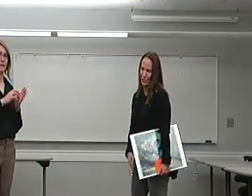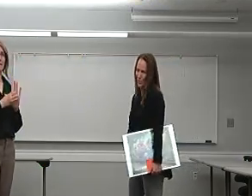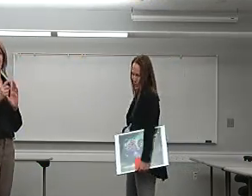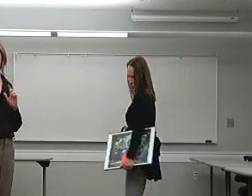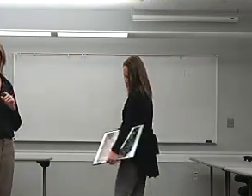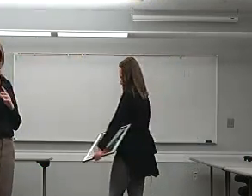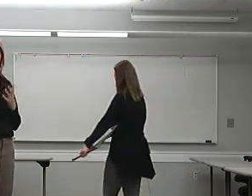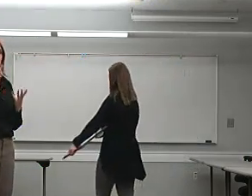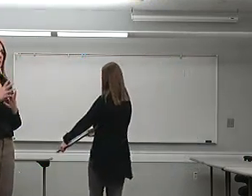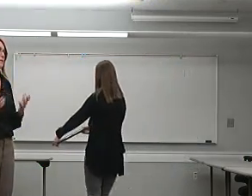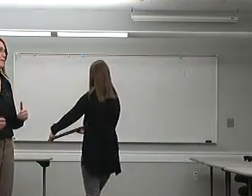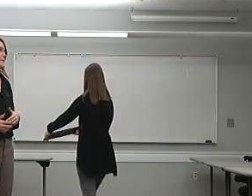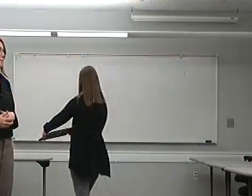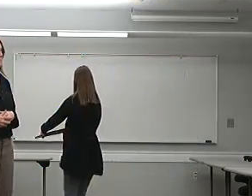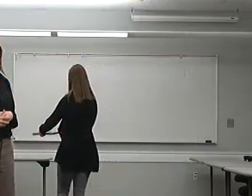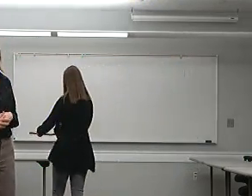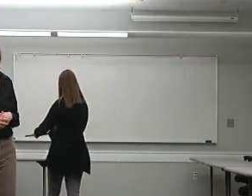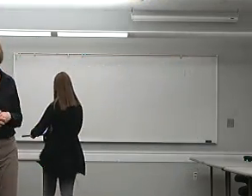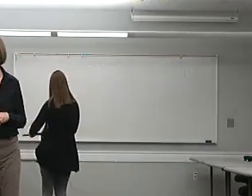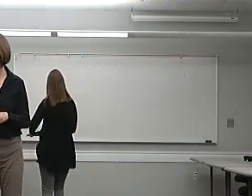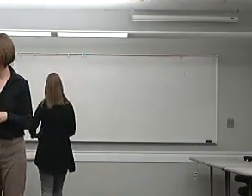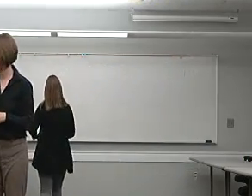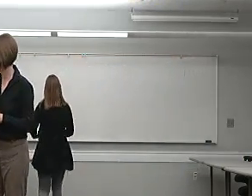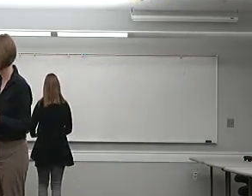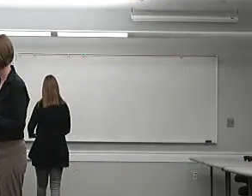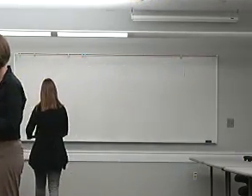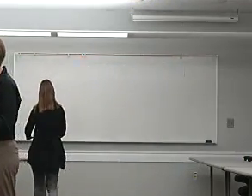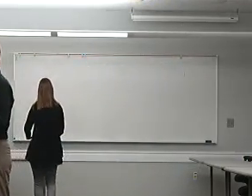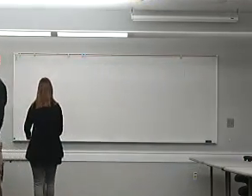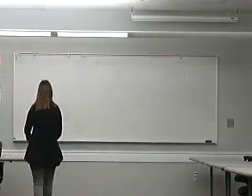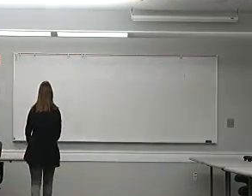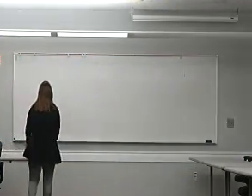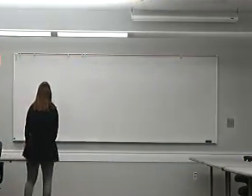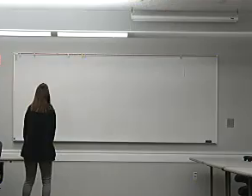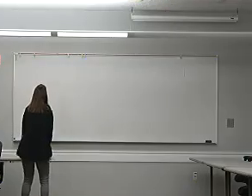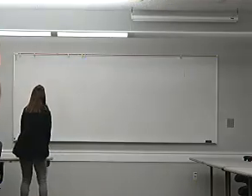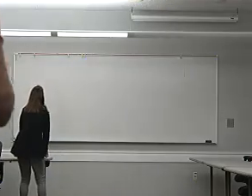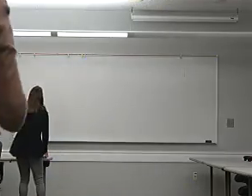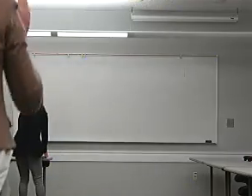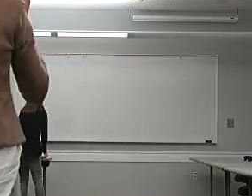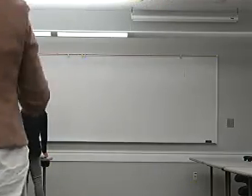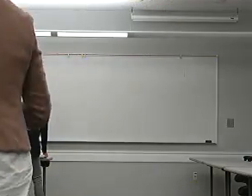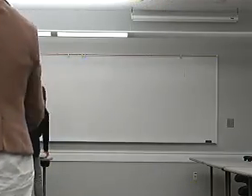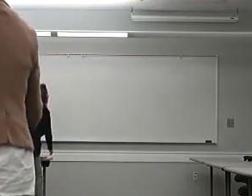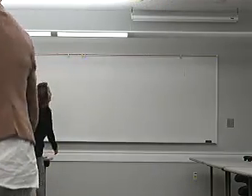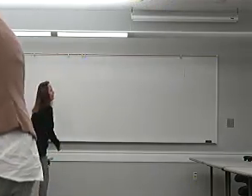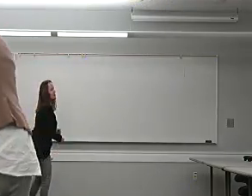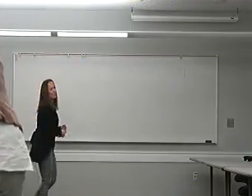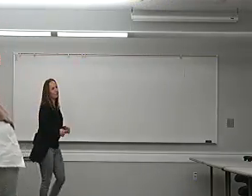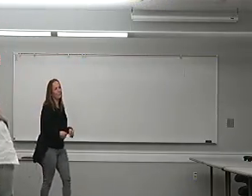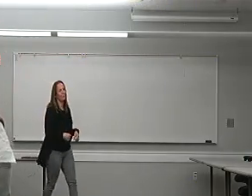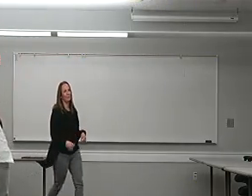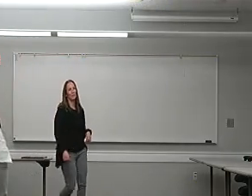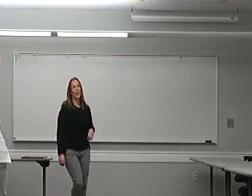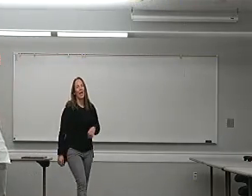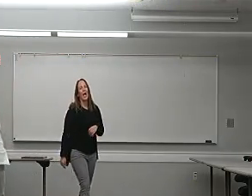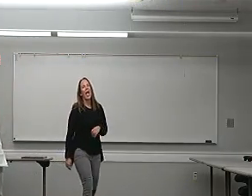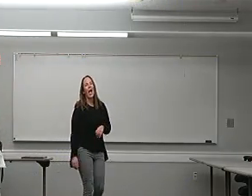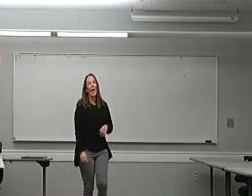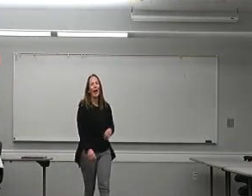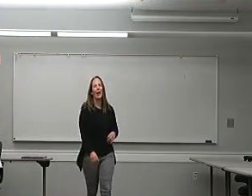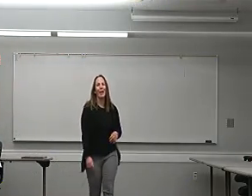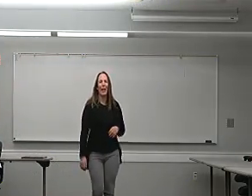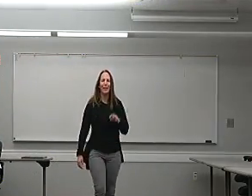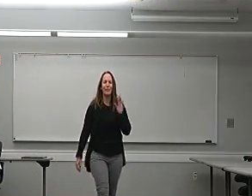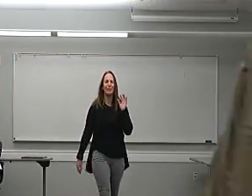it. So we might all just be on film for a while more. You can edit it. I was going to show you. You probably